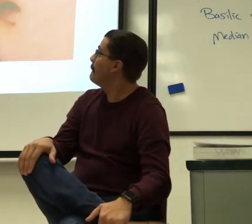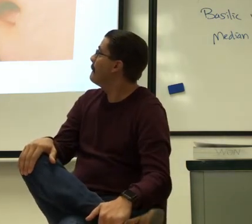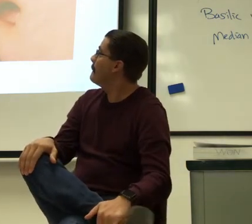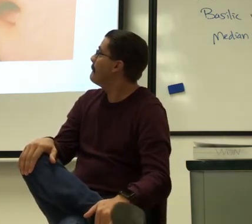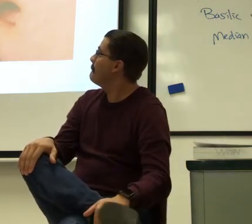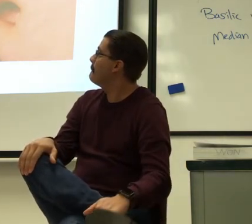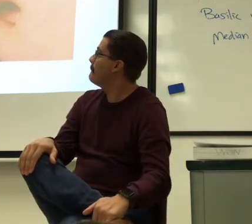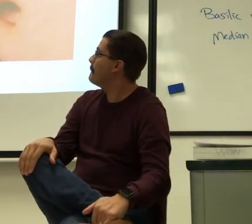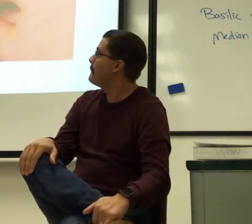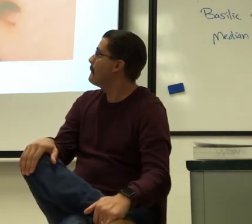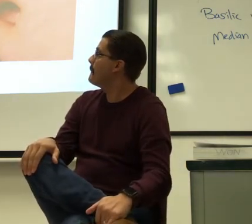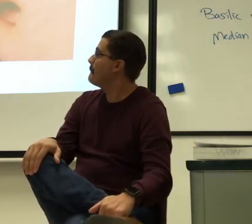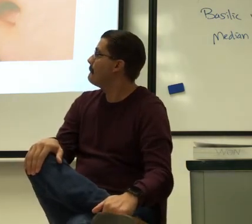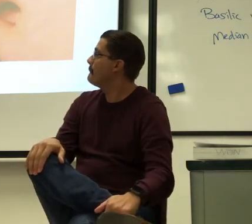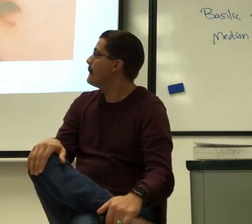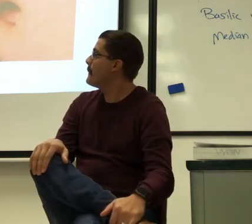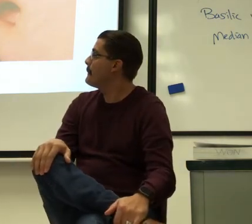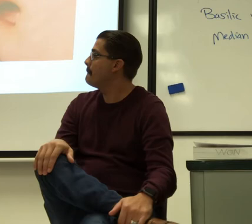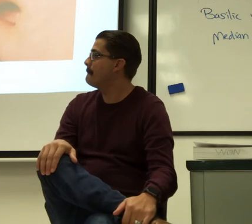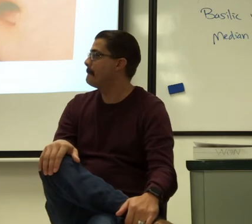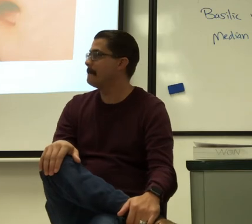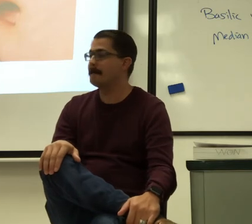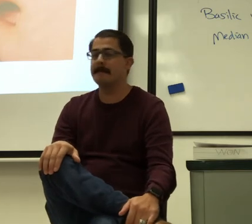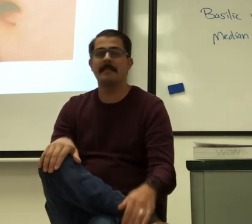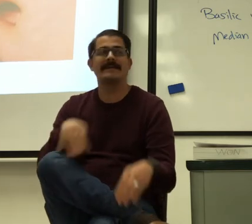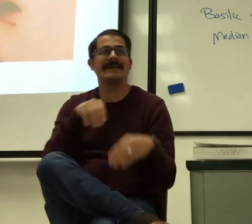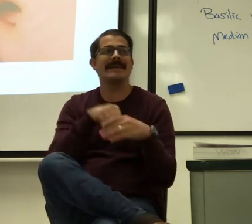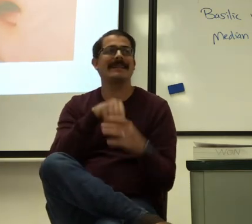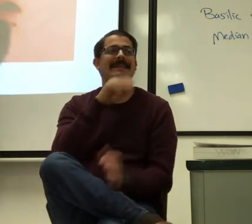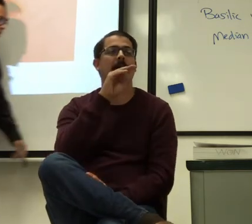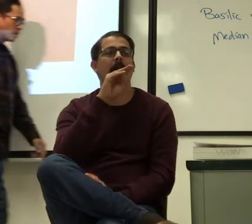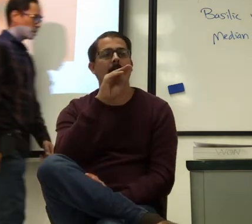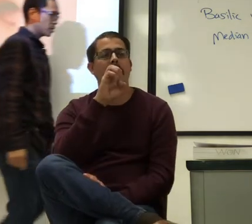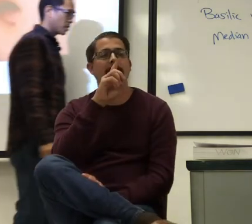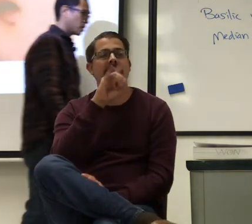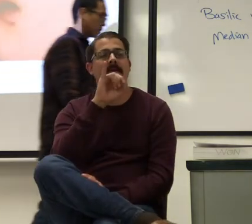it lies in the medium bicipital groove.